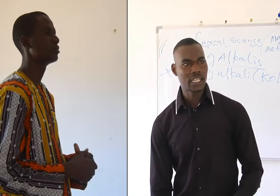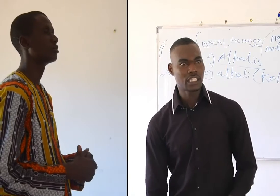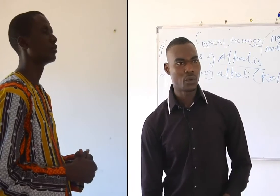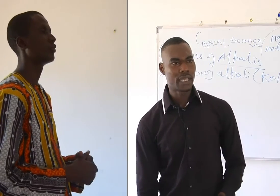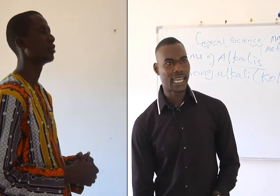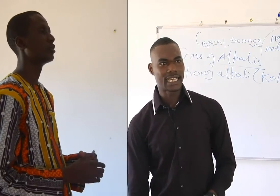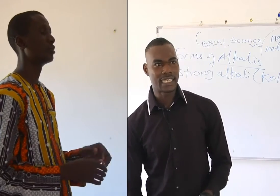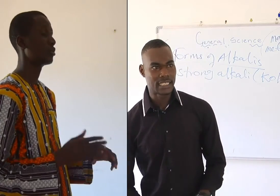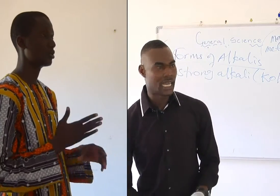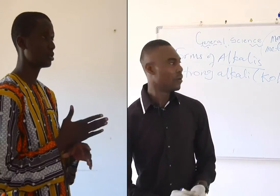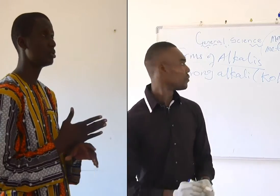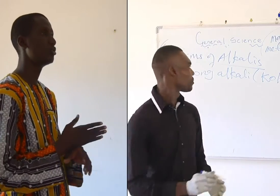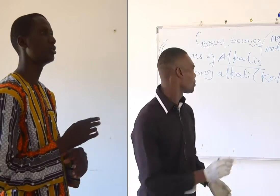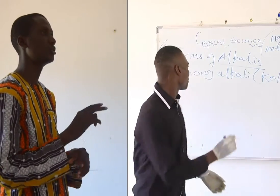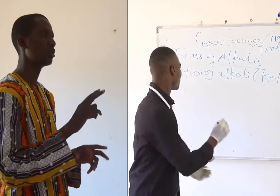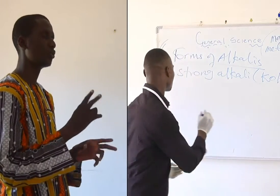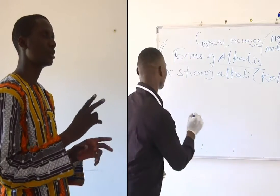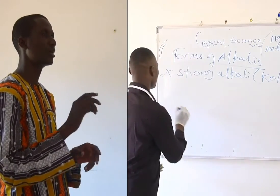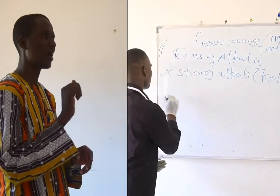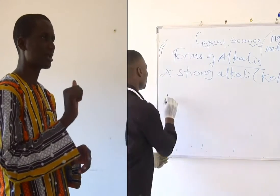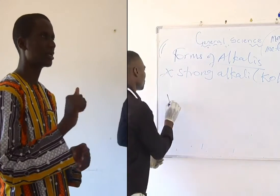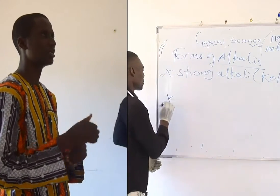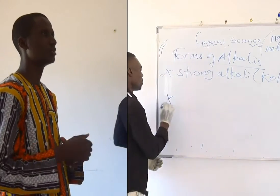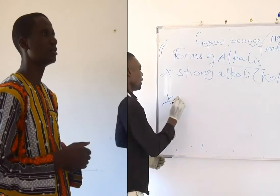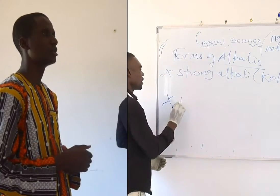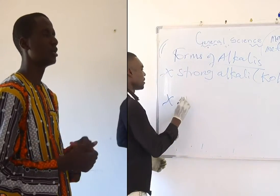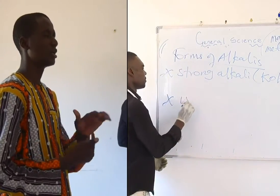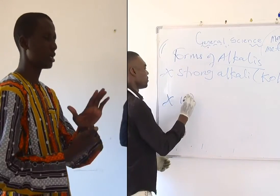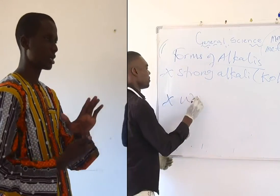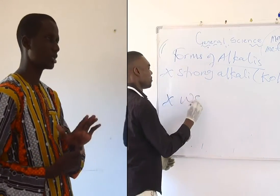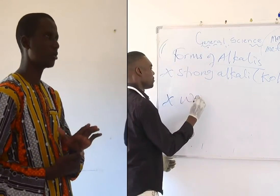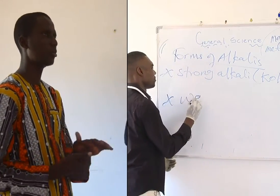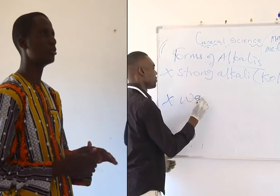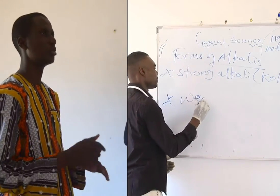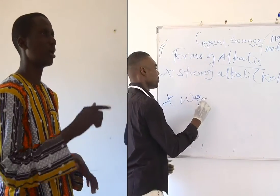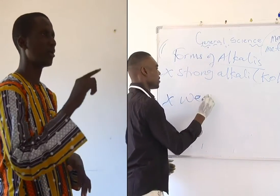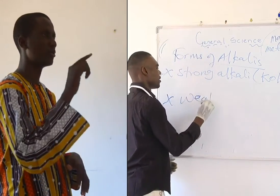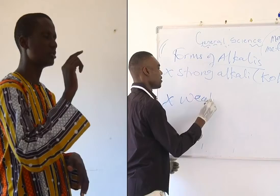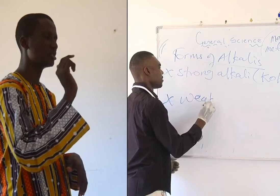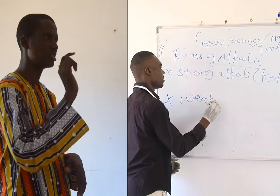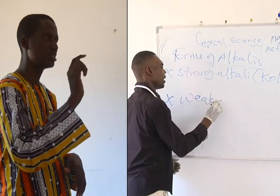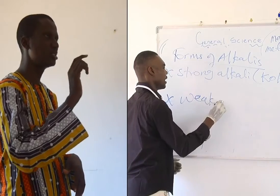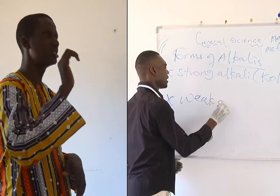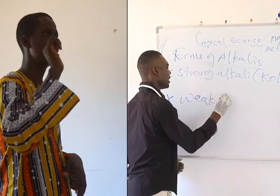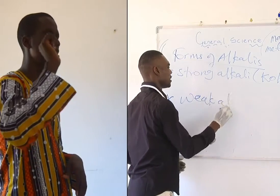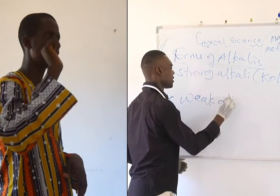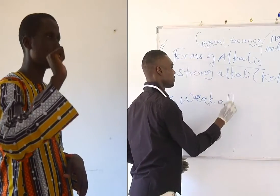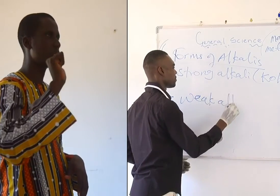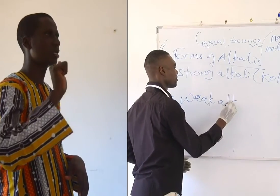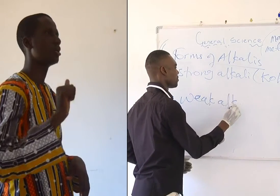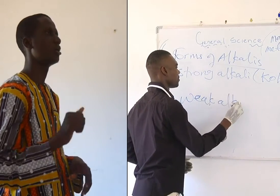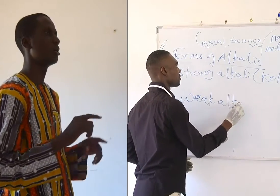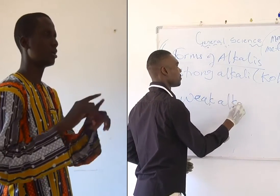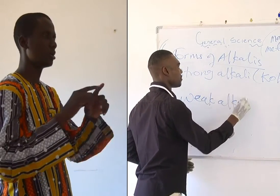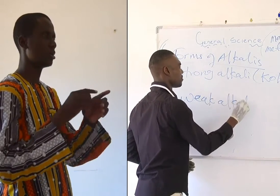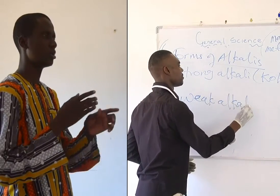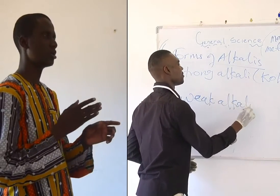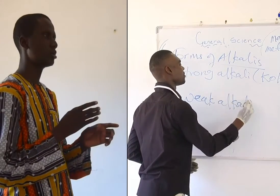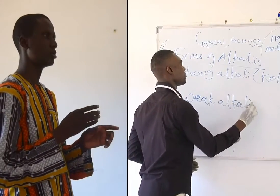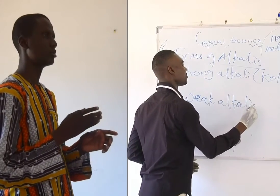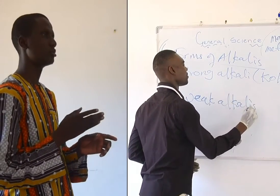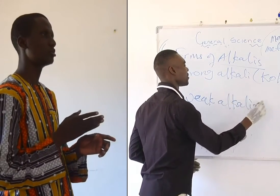Let's look at weak alkalis now. Weak alkalis.